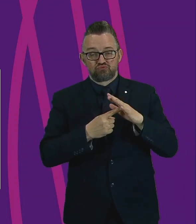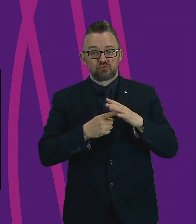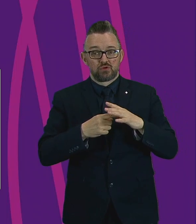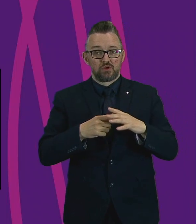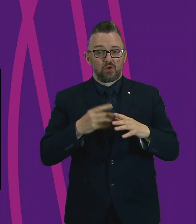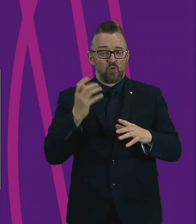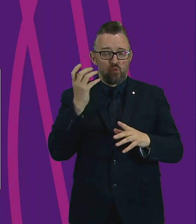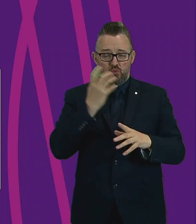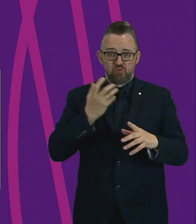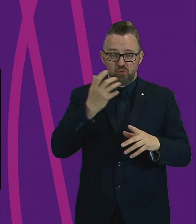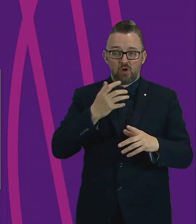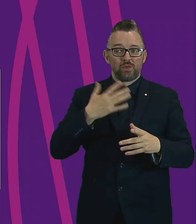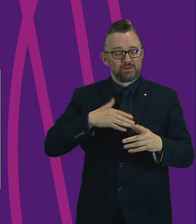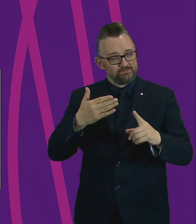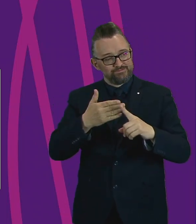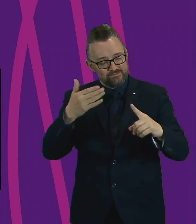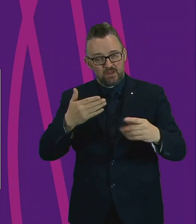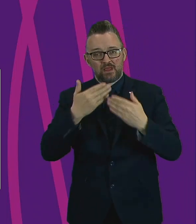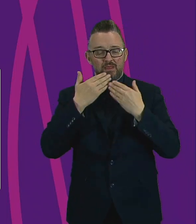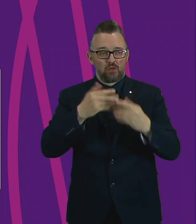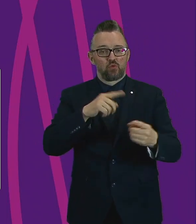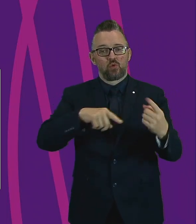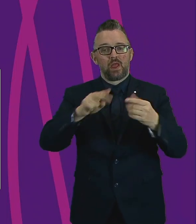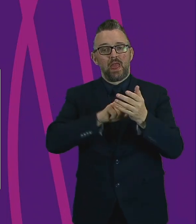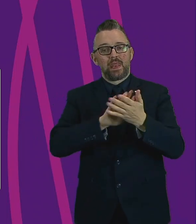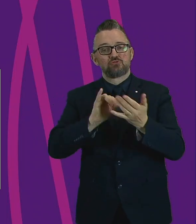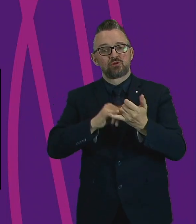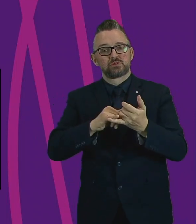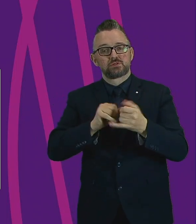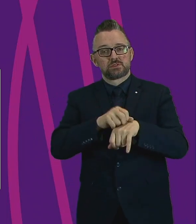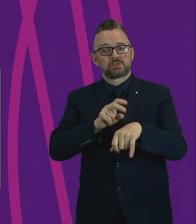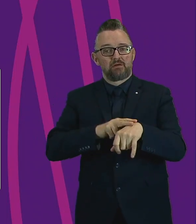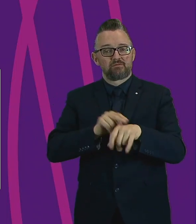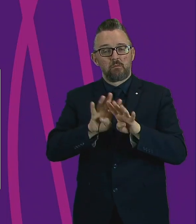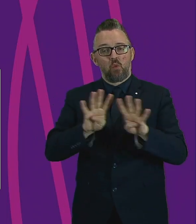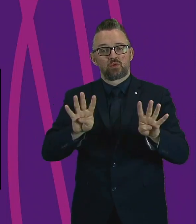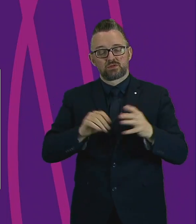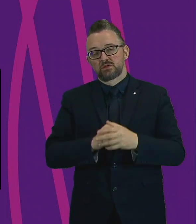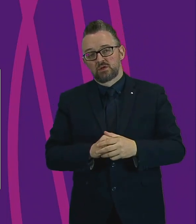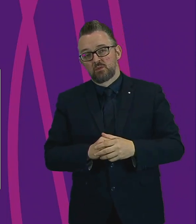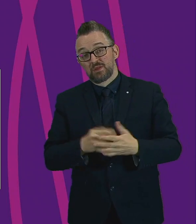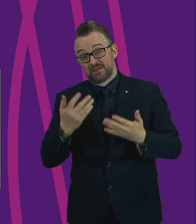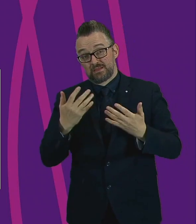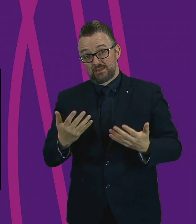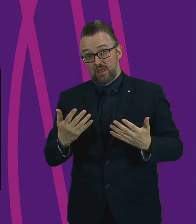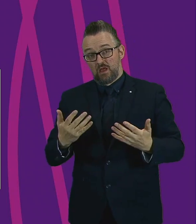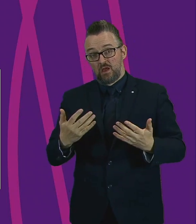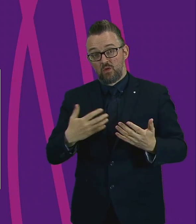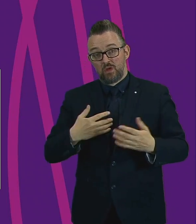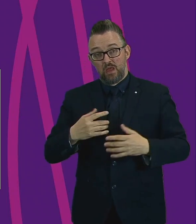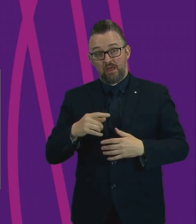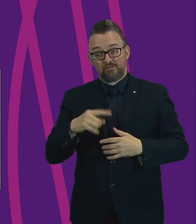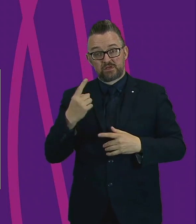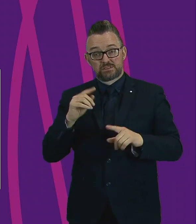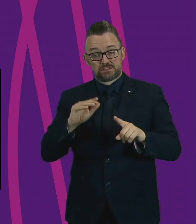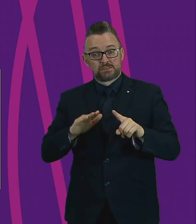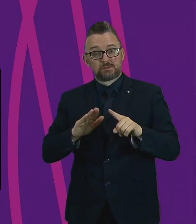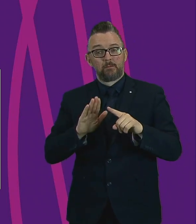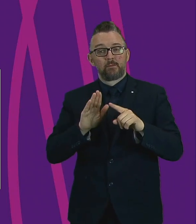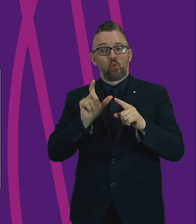staff deserve recognition for their outstanding efforts. However, now, as we move out of the first peak of